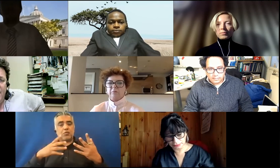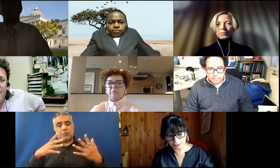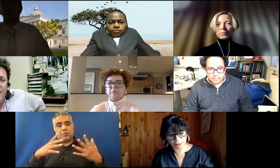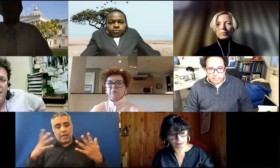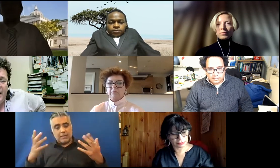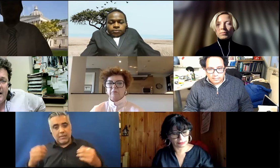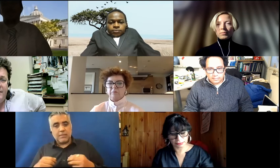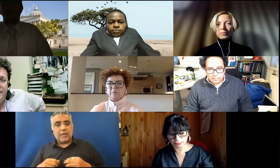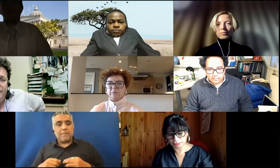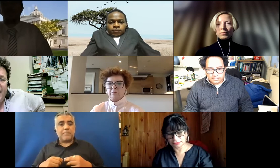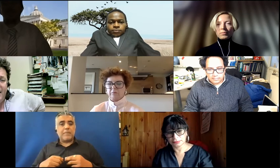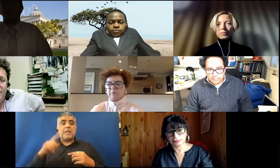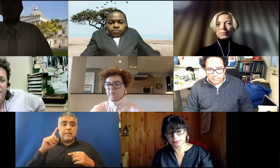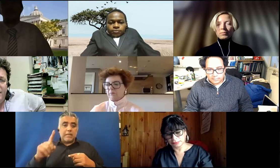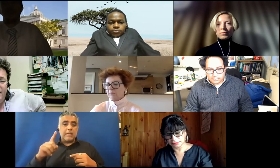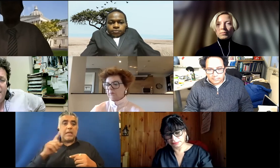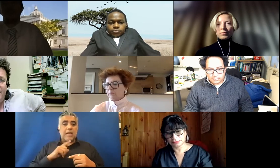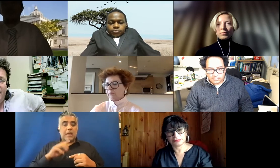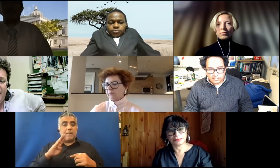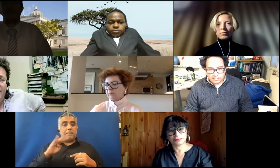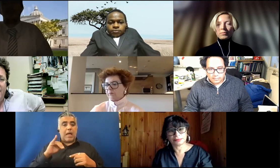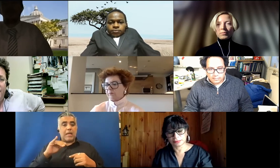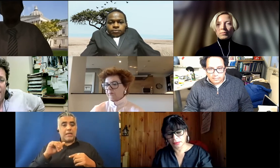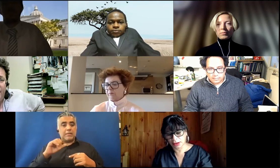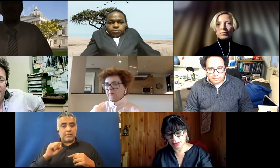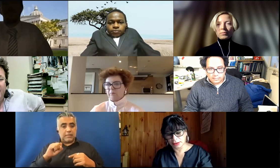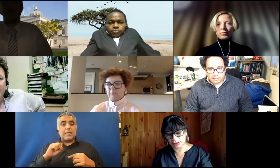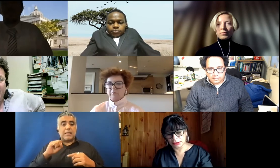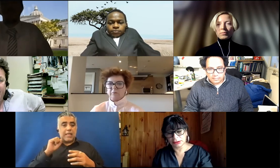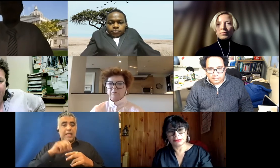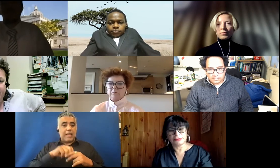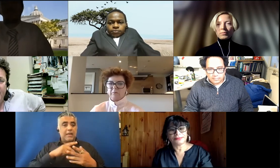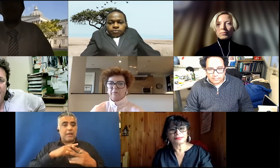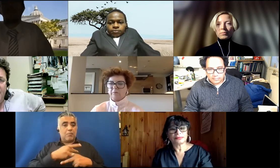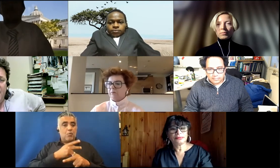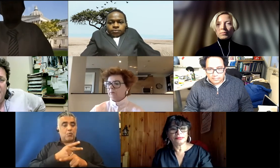and so on. And the bias that is in the product or in the data.